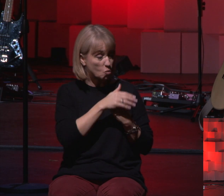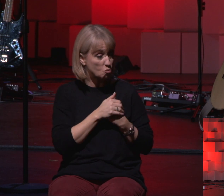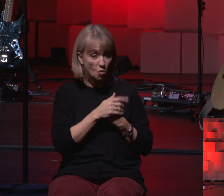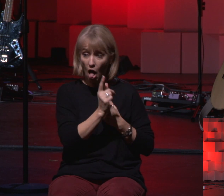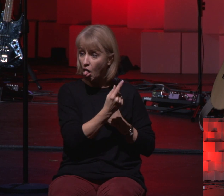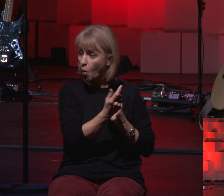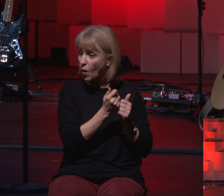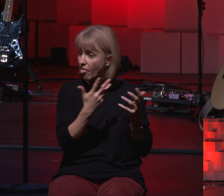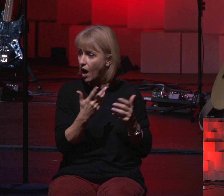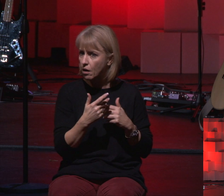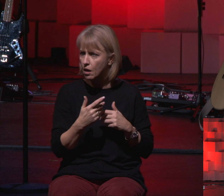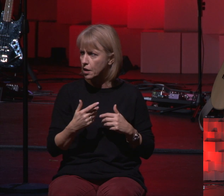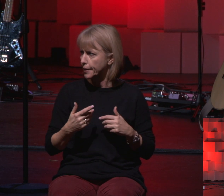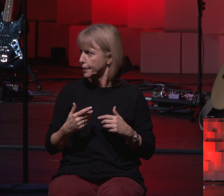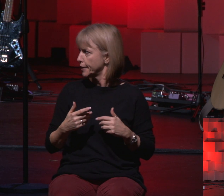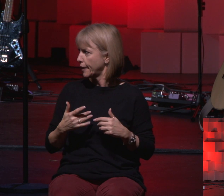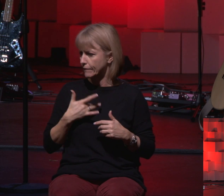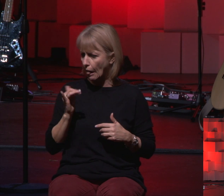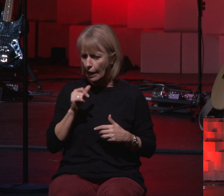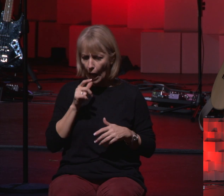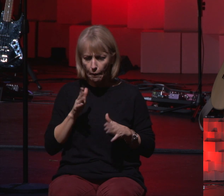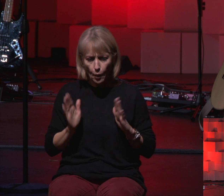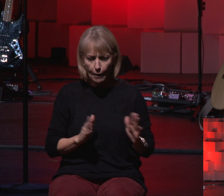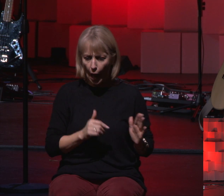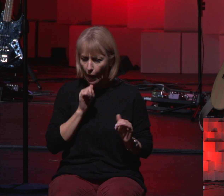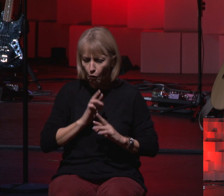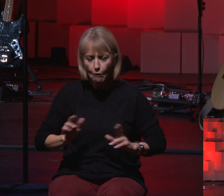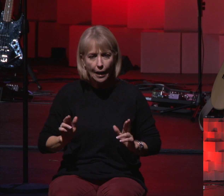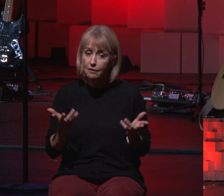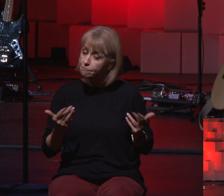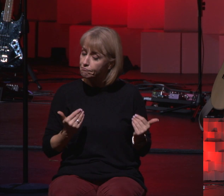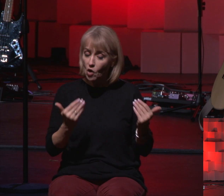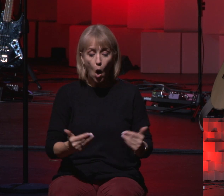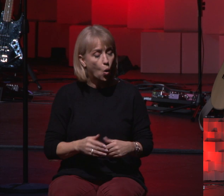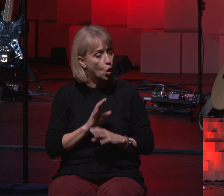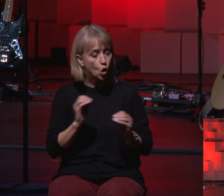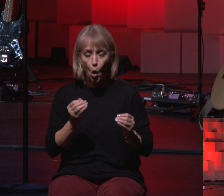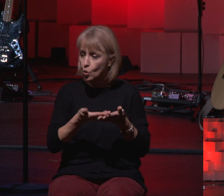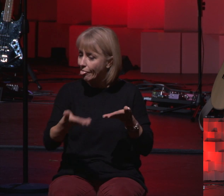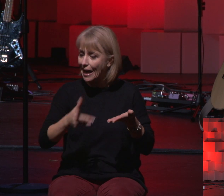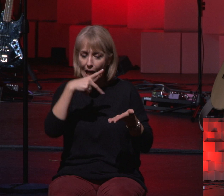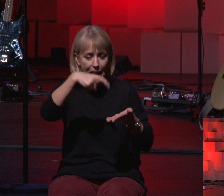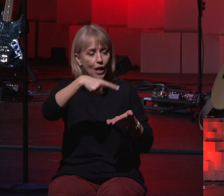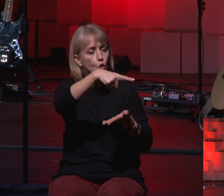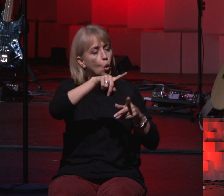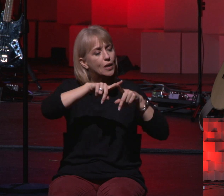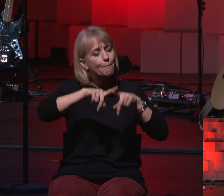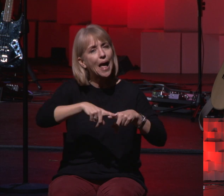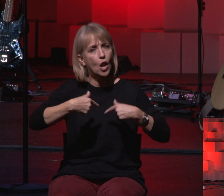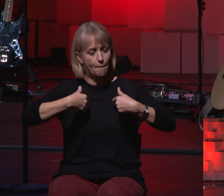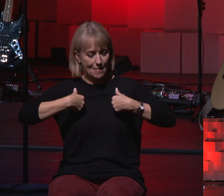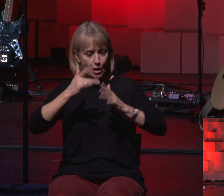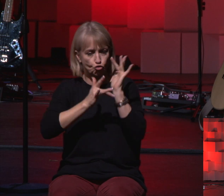in some ways it sounded like they were unprepared. They were just to go and they were just to do it. No supplies. He wanted them to depend upon him for everything